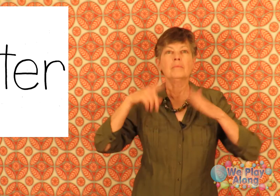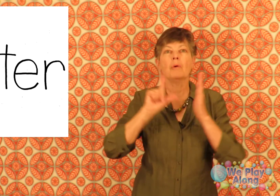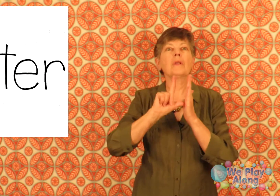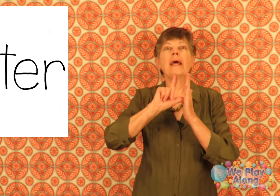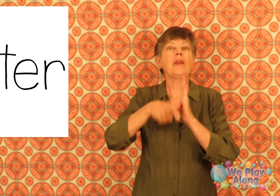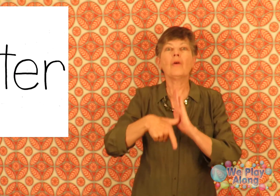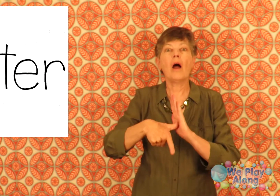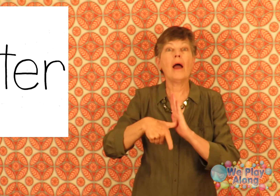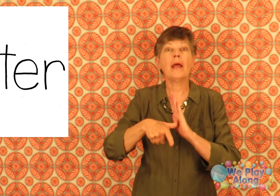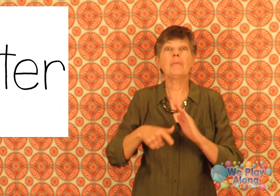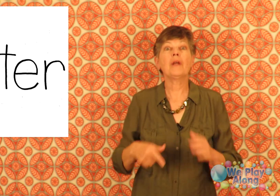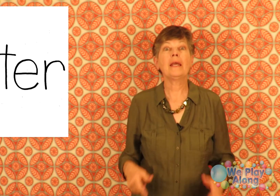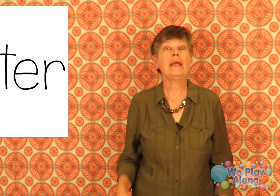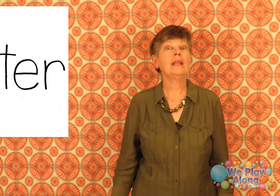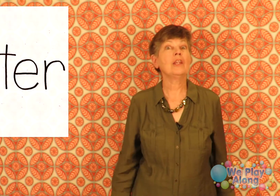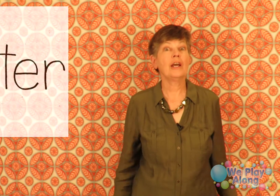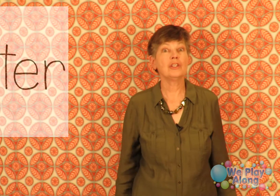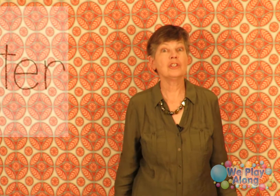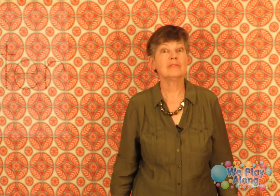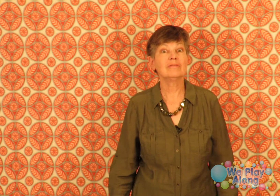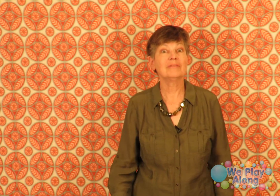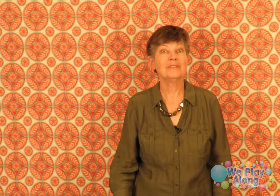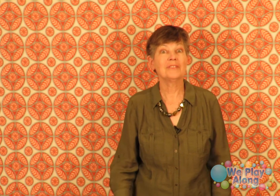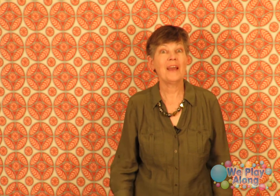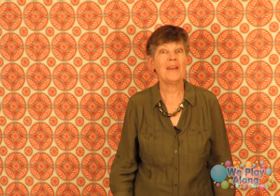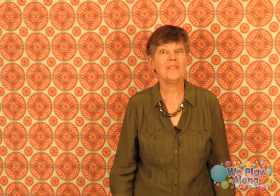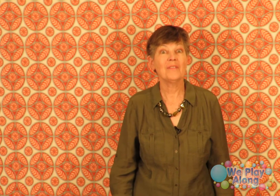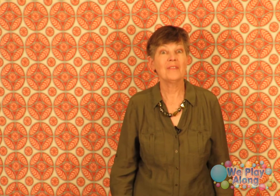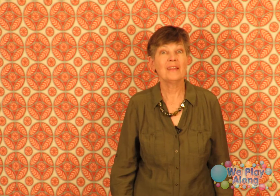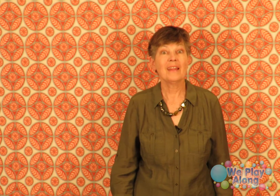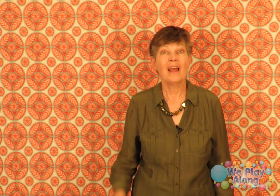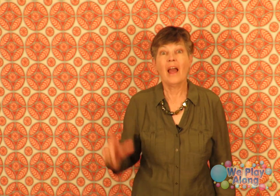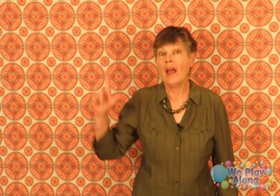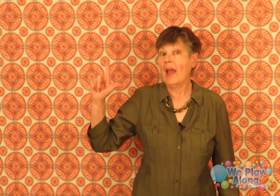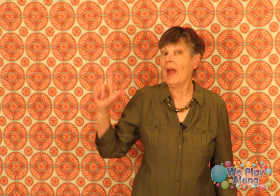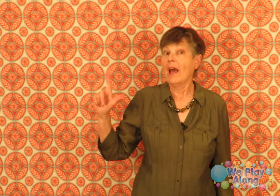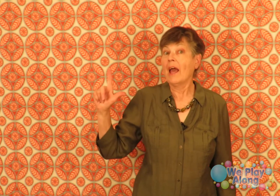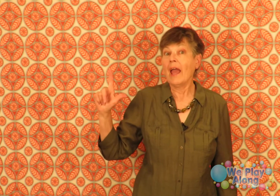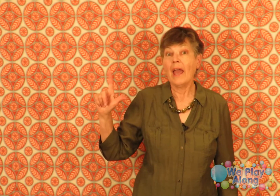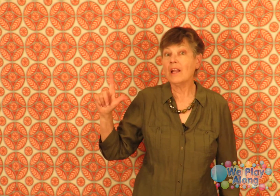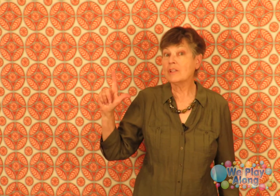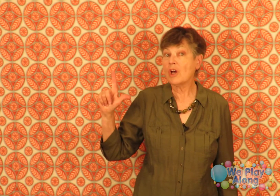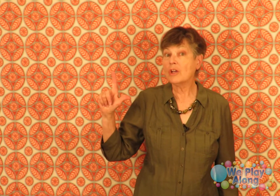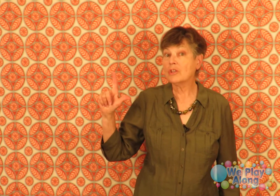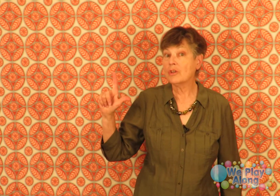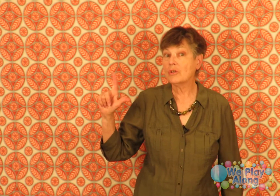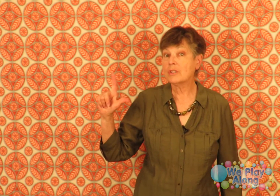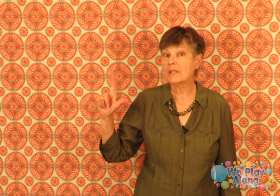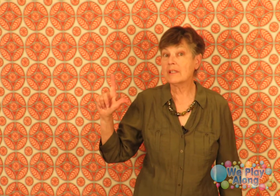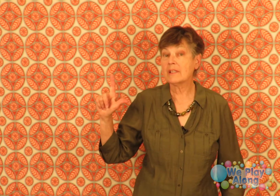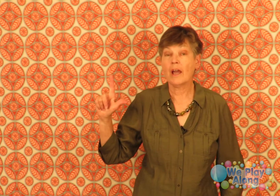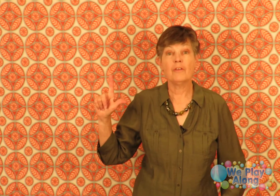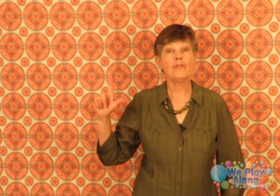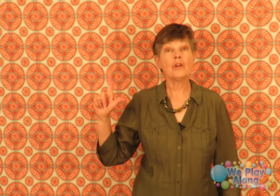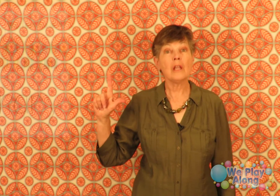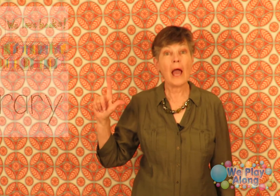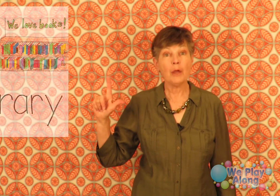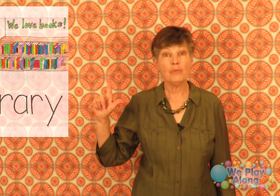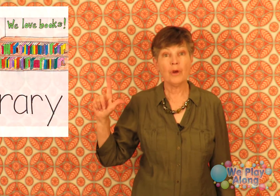or later on I'm going to eat lunch. Okay? L is also used in the sign for